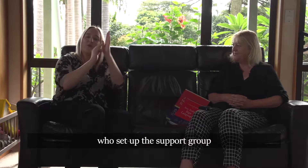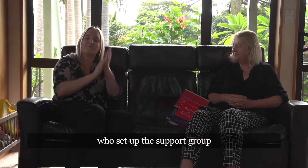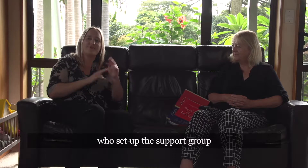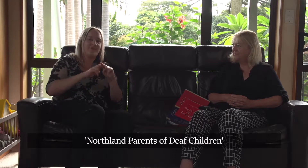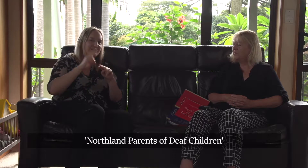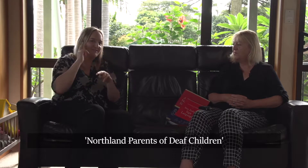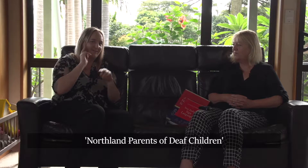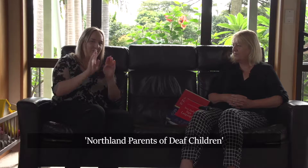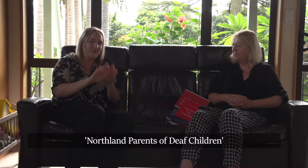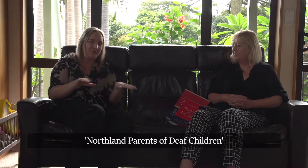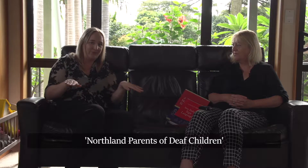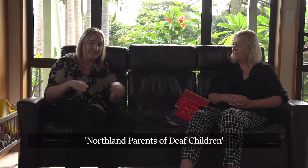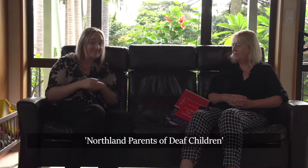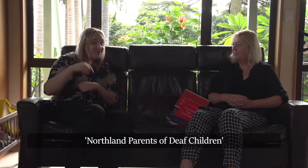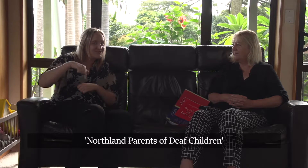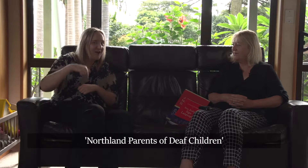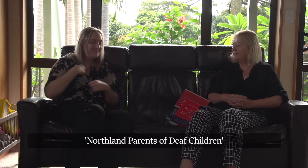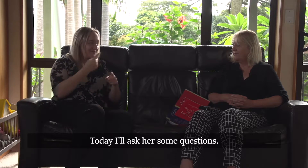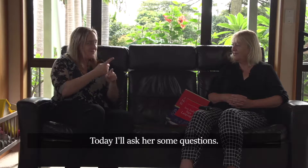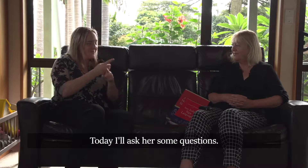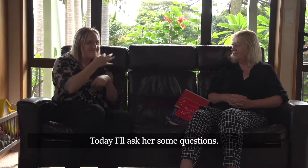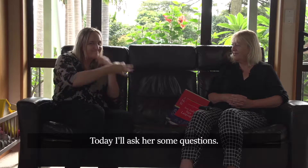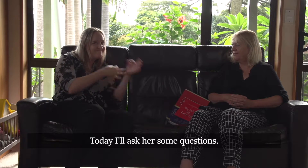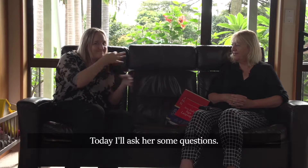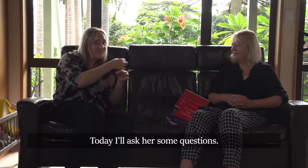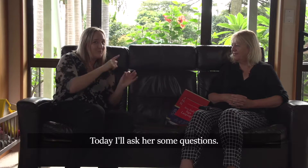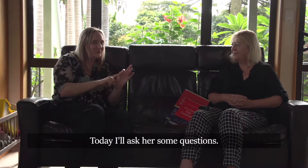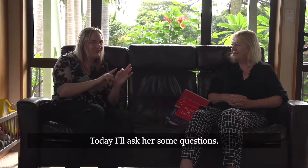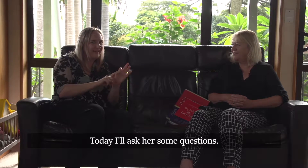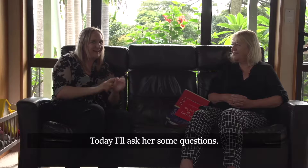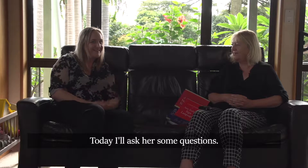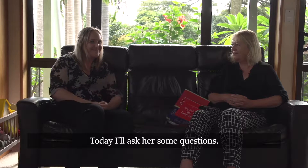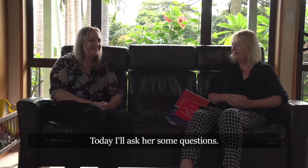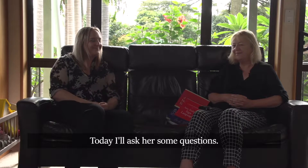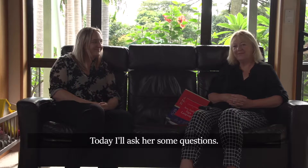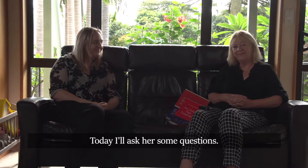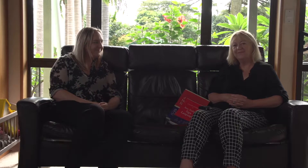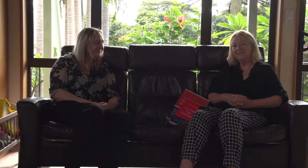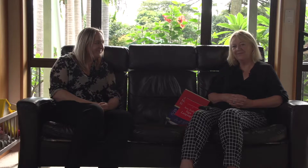group Northland Parents of Deaf Children. Today, I will ask her some questions.